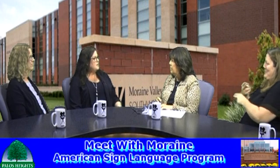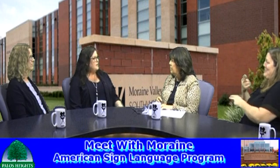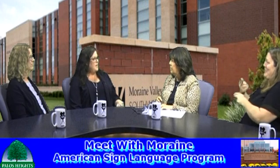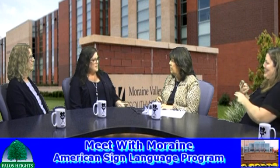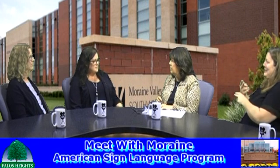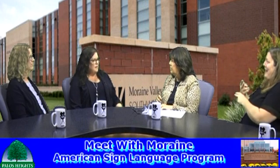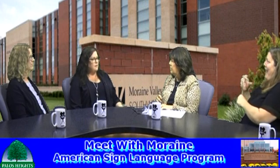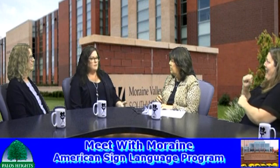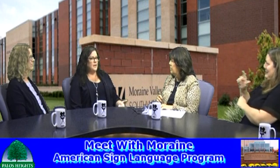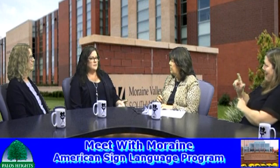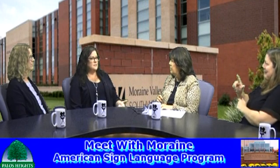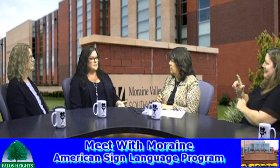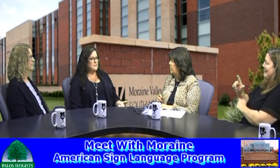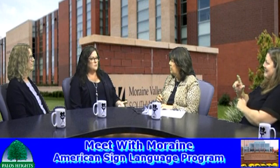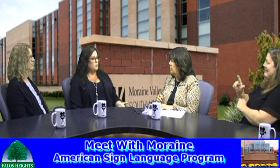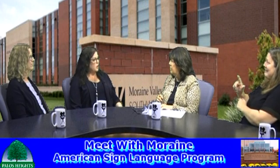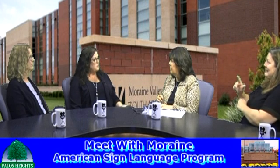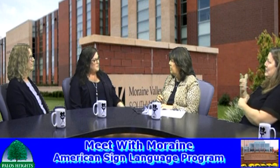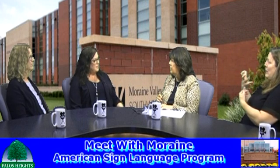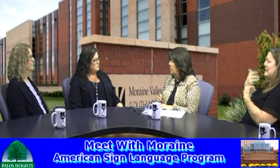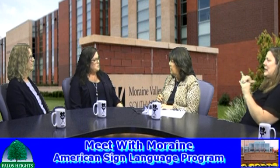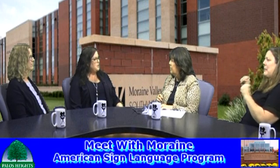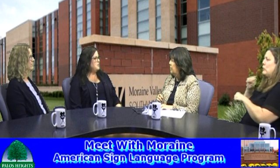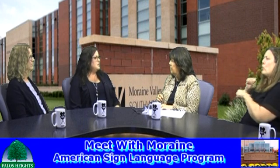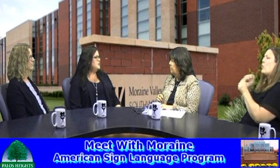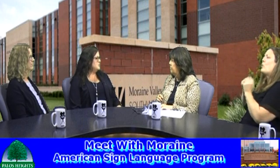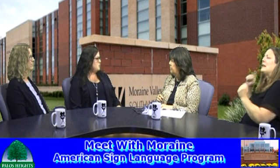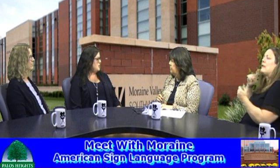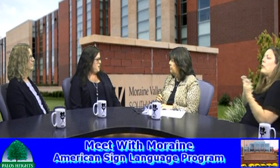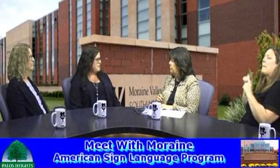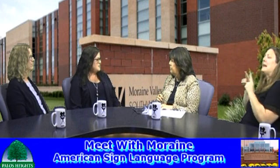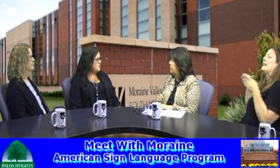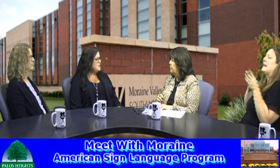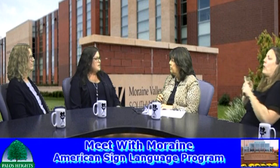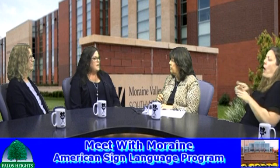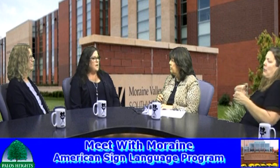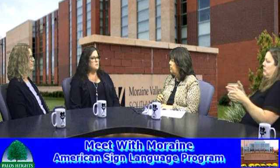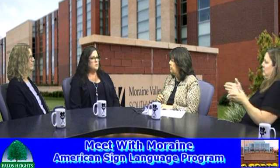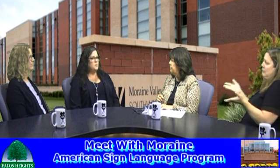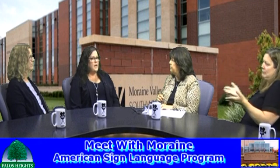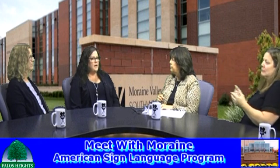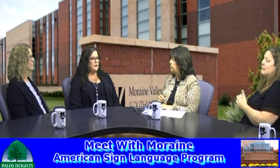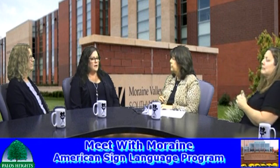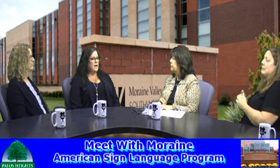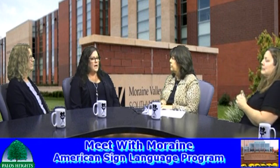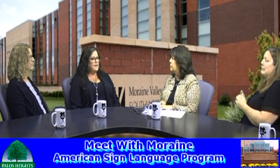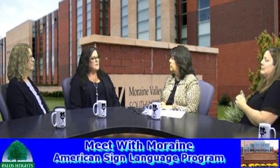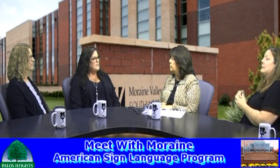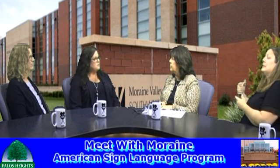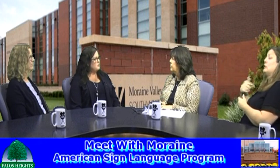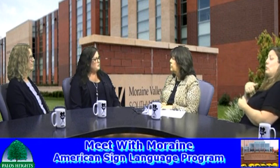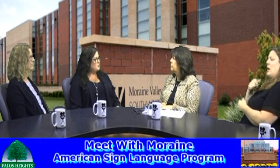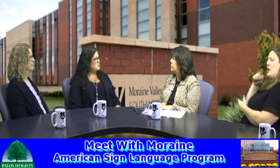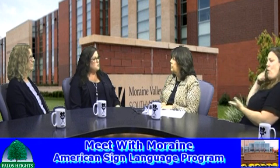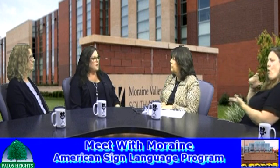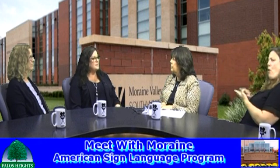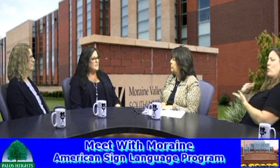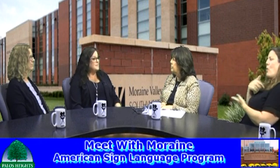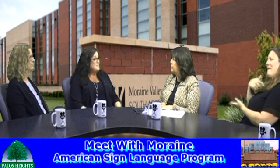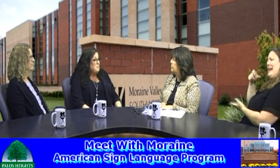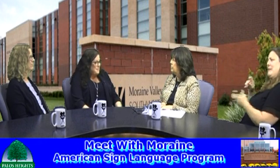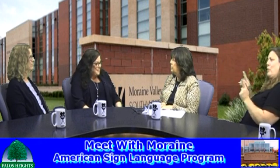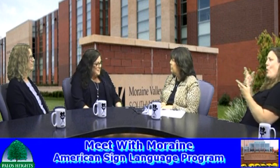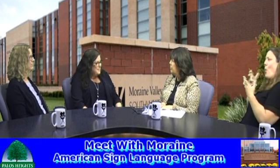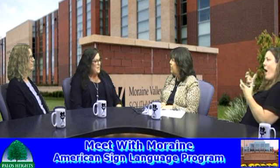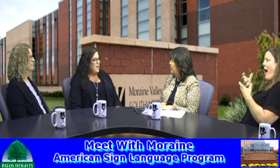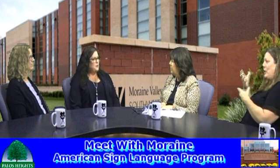use ASL and still work with the deaf community, but in a different capacity. And so we had a high need for folks who wanted to